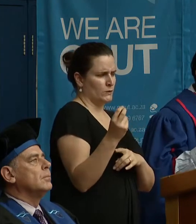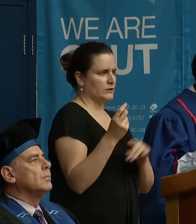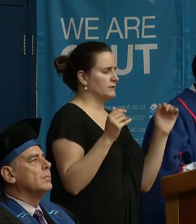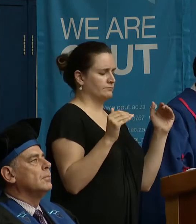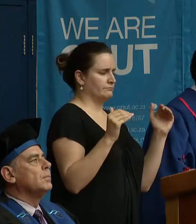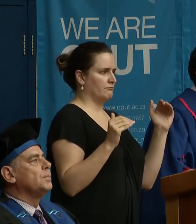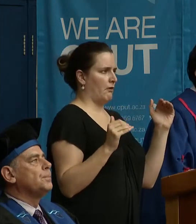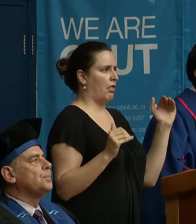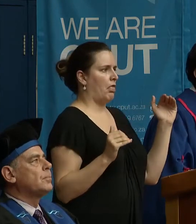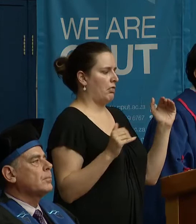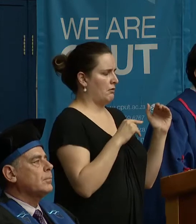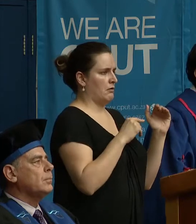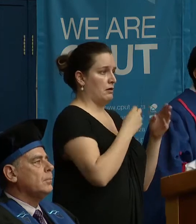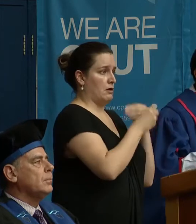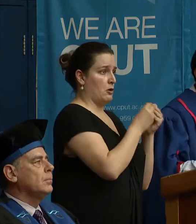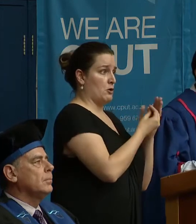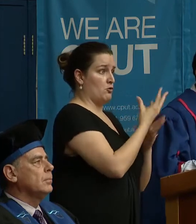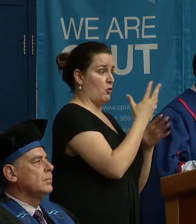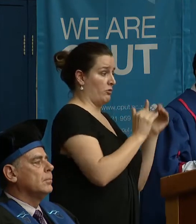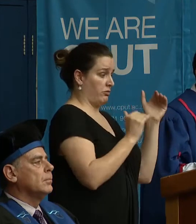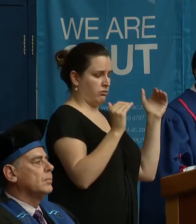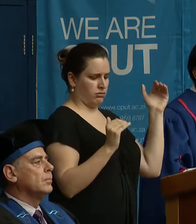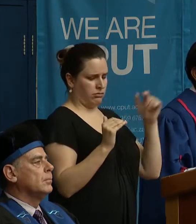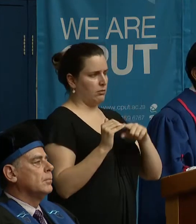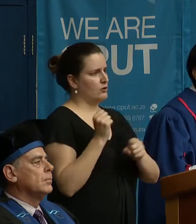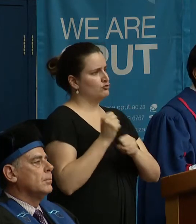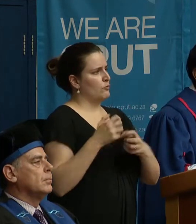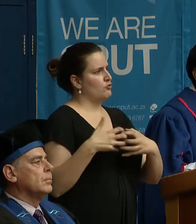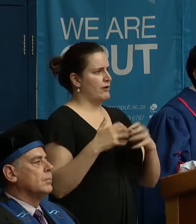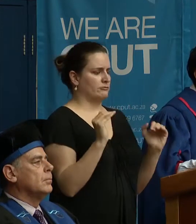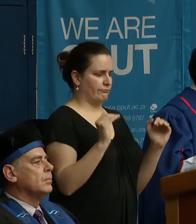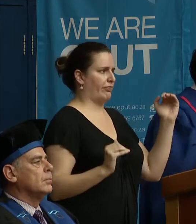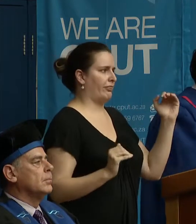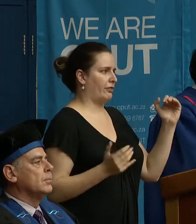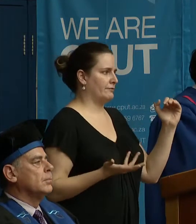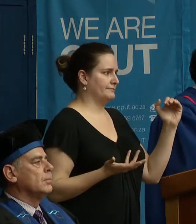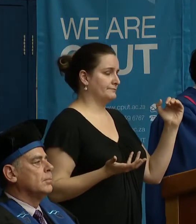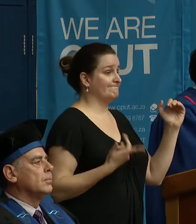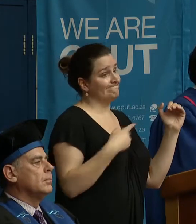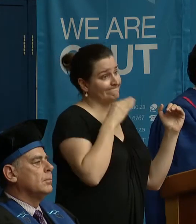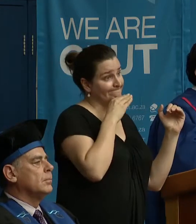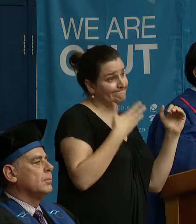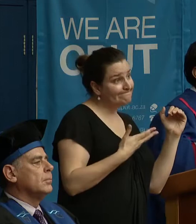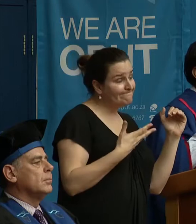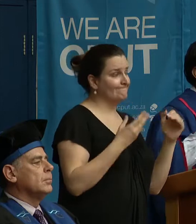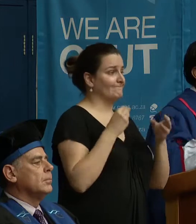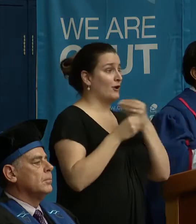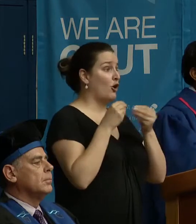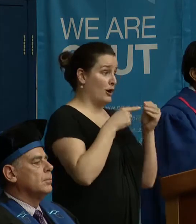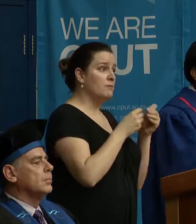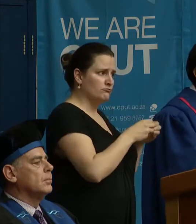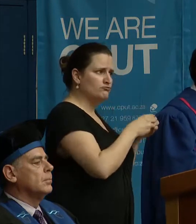diverge, with economic growth outstripping job creation. Essentially, what that meant was that the economy was